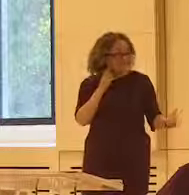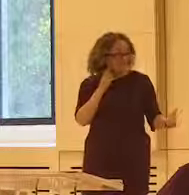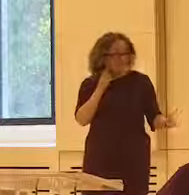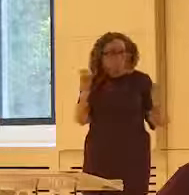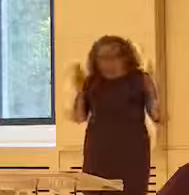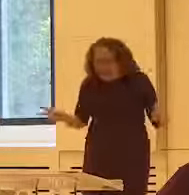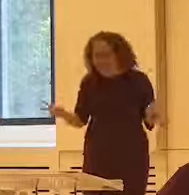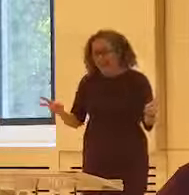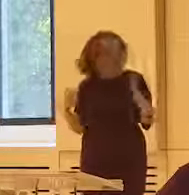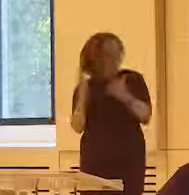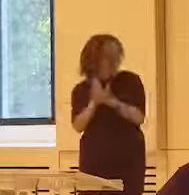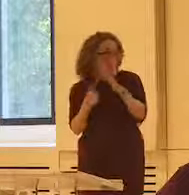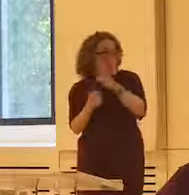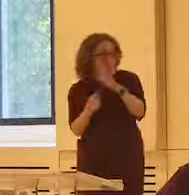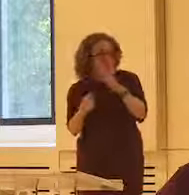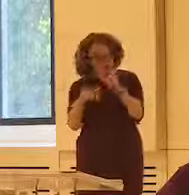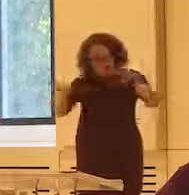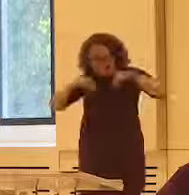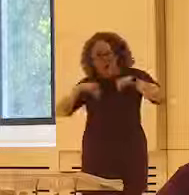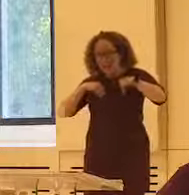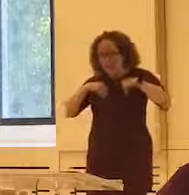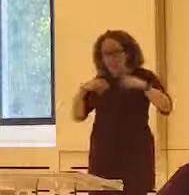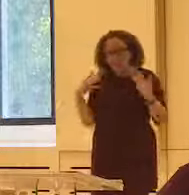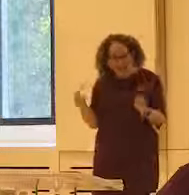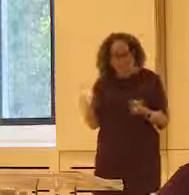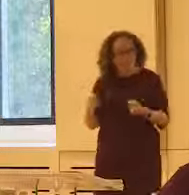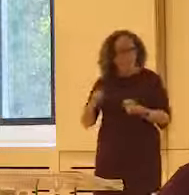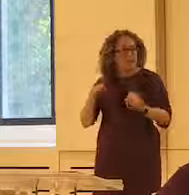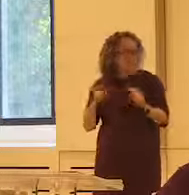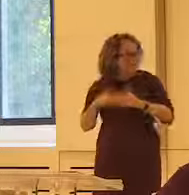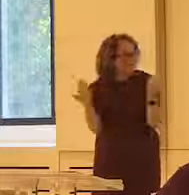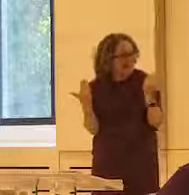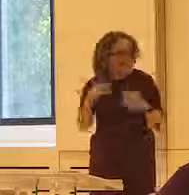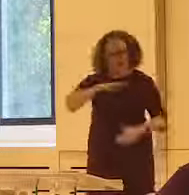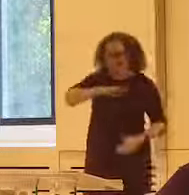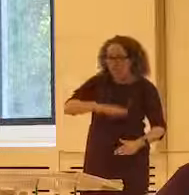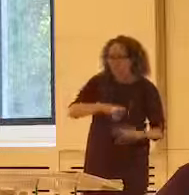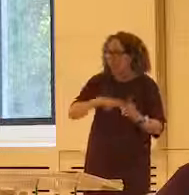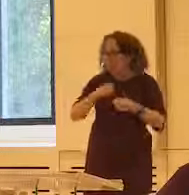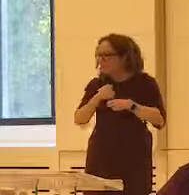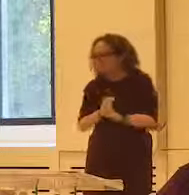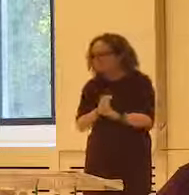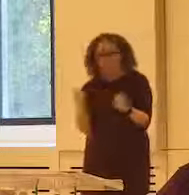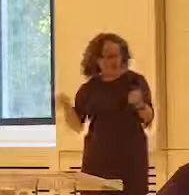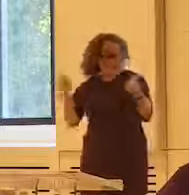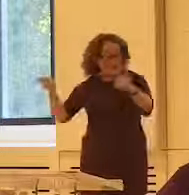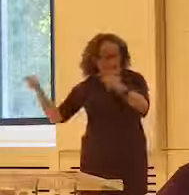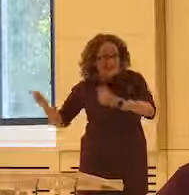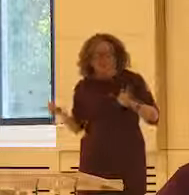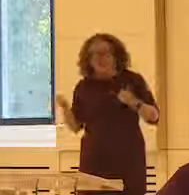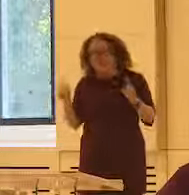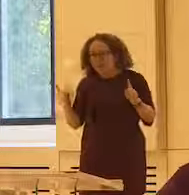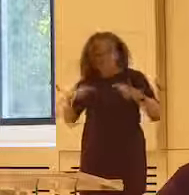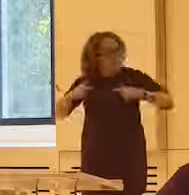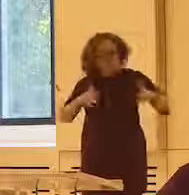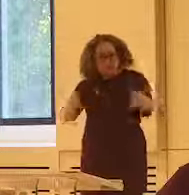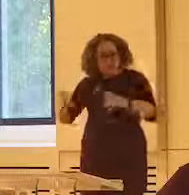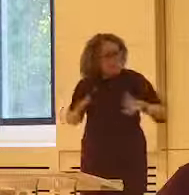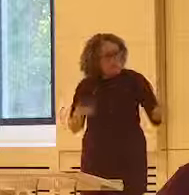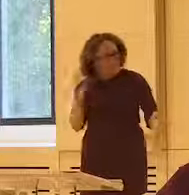right. It's all right to be not okay. So it's acceptable. You can have a bad day, you can be a bit stressed, you can be a bit depressed.